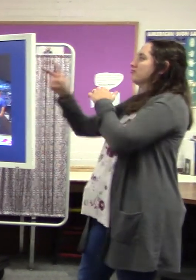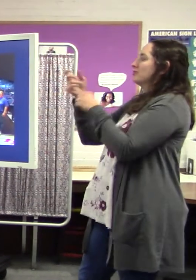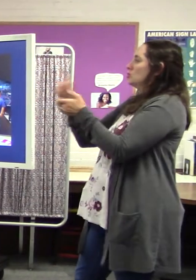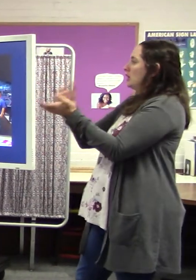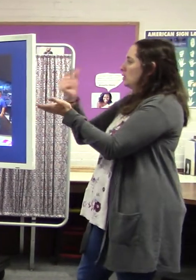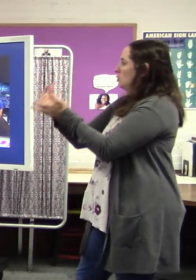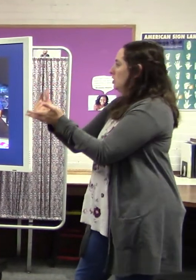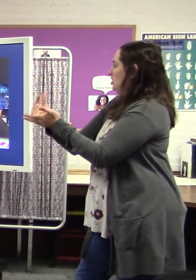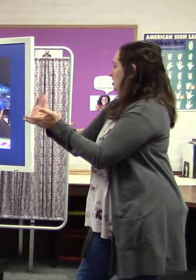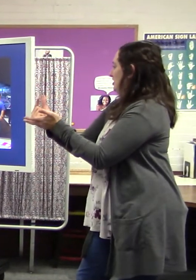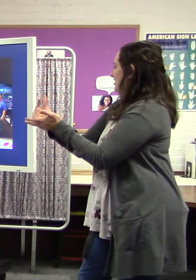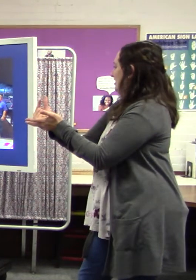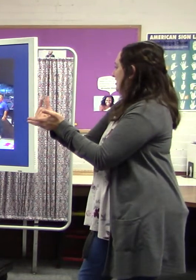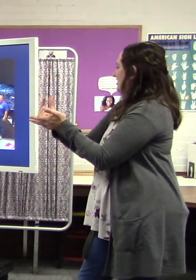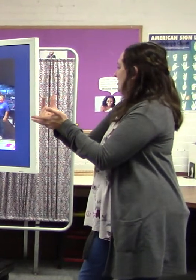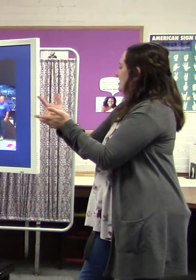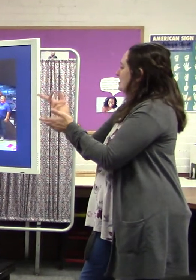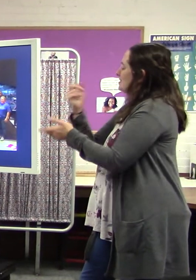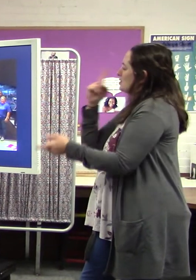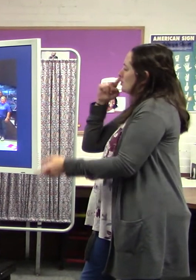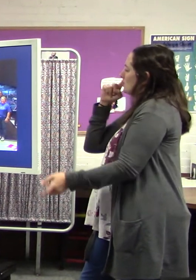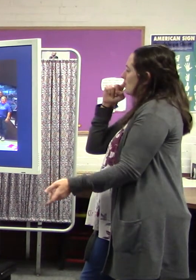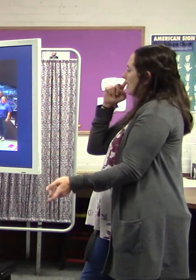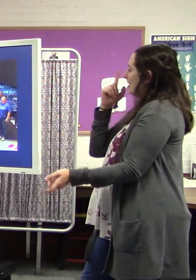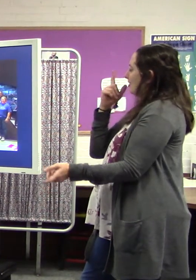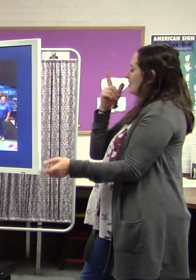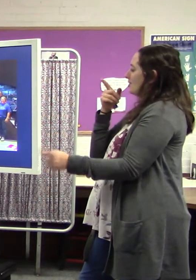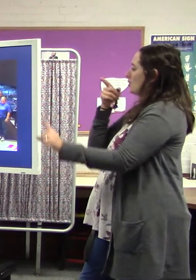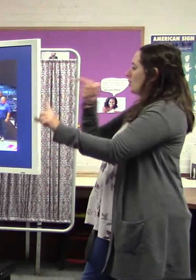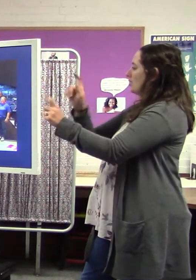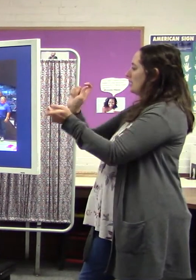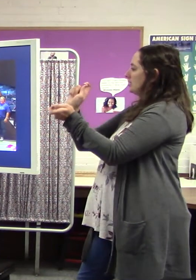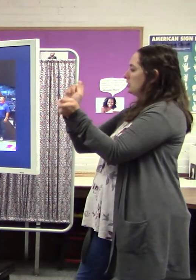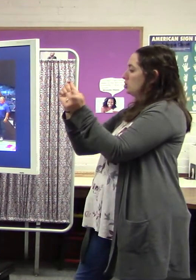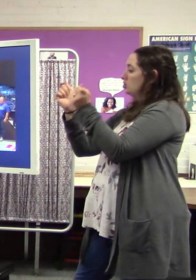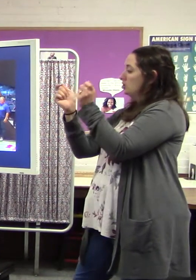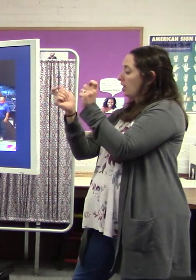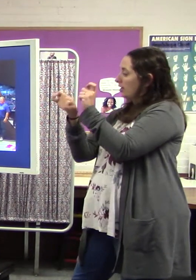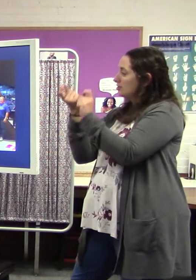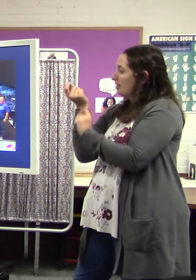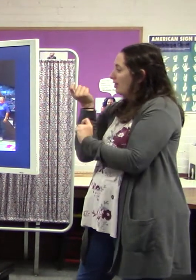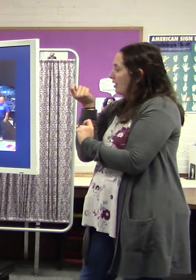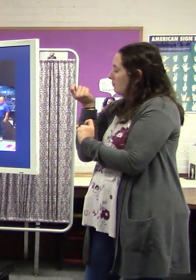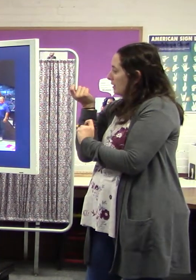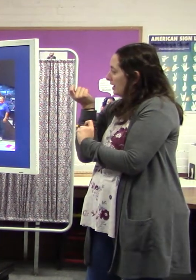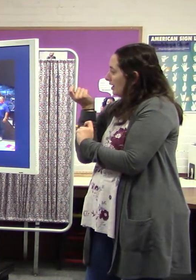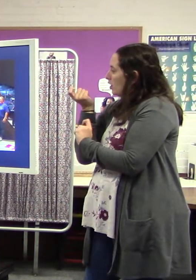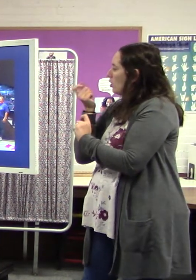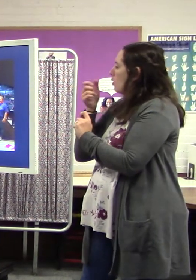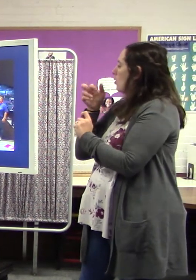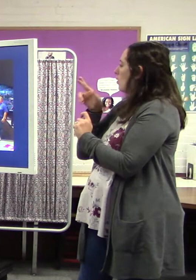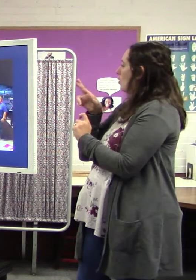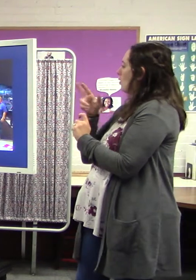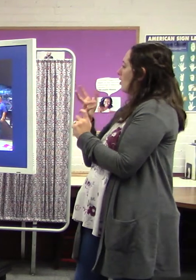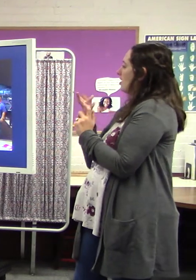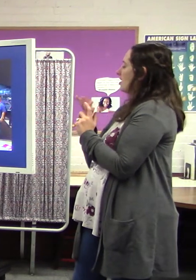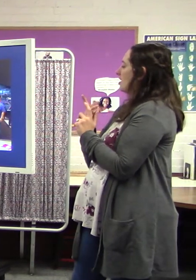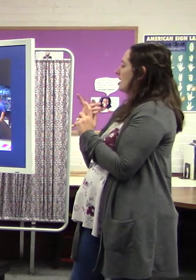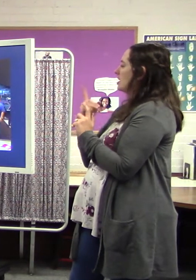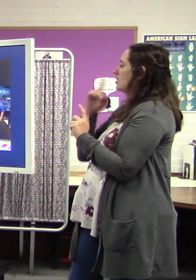when you think about looking at your future and towards graduation, do you notice that your goals are shifting at all from what your goals